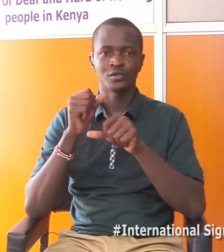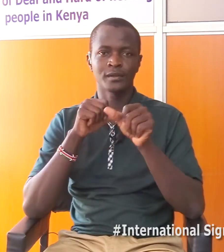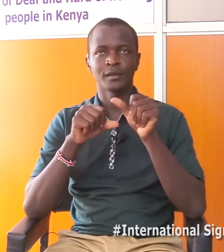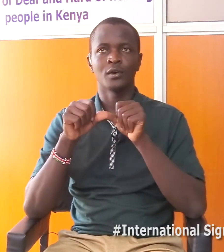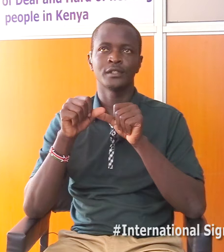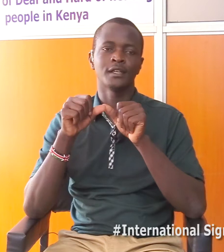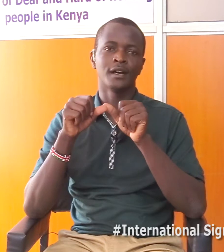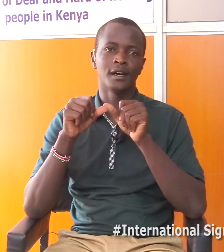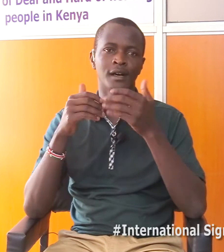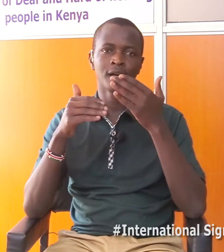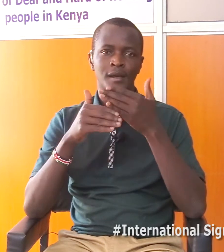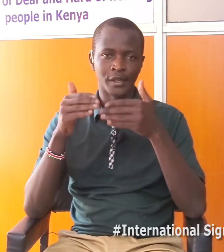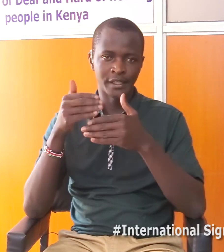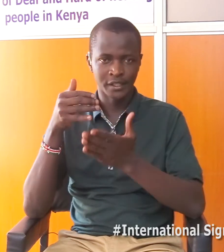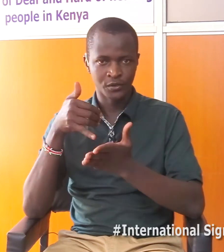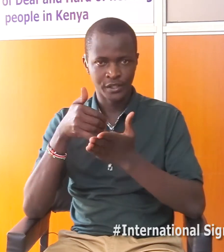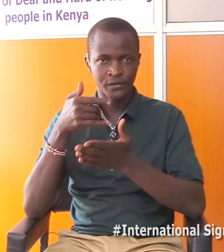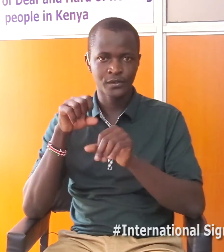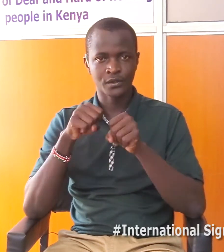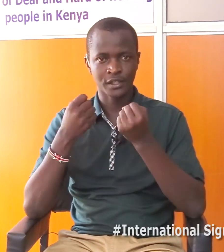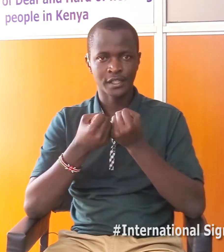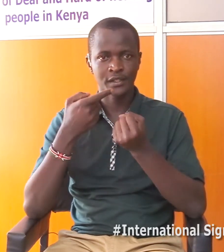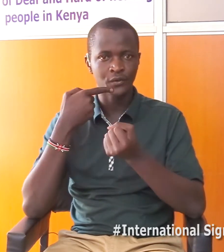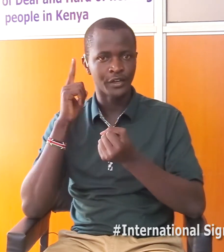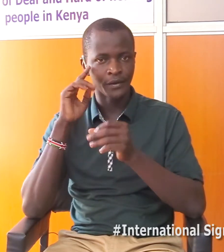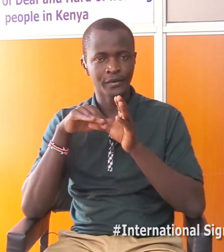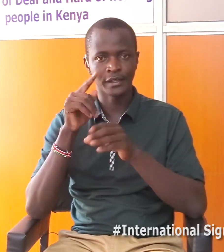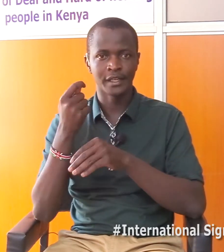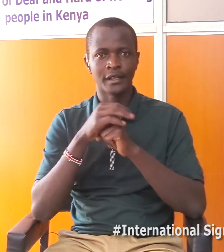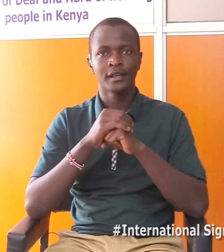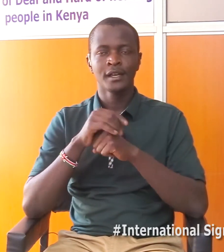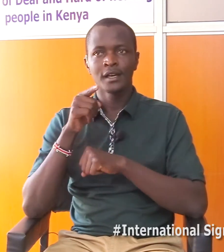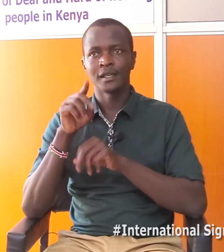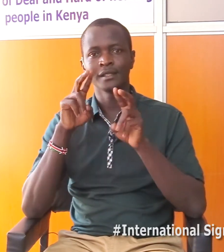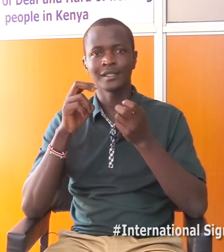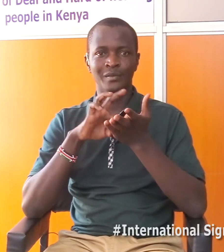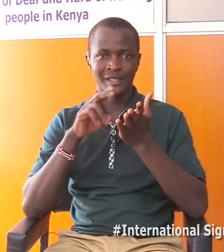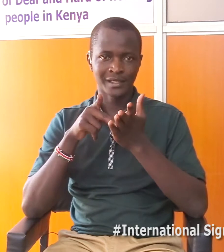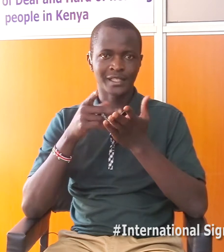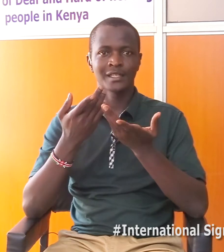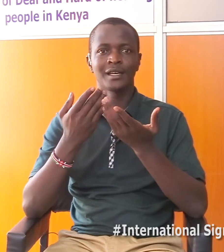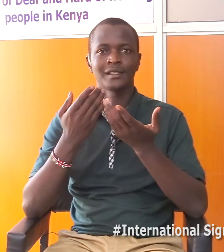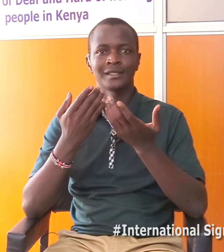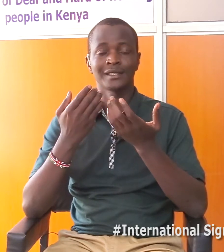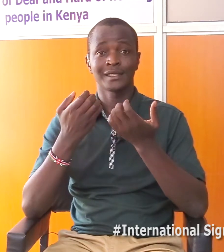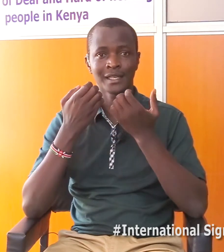was about building inclusive society for the deaf in Kenya. This theme means that it's